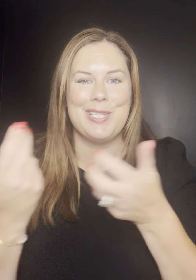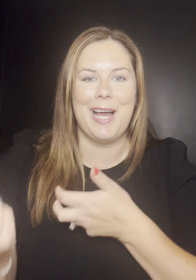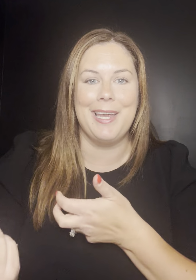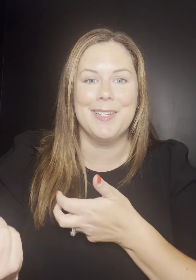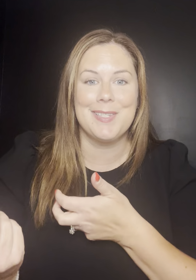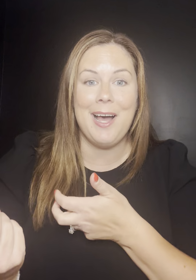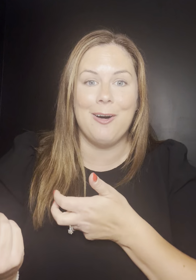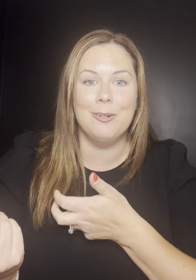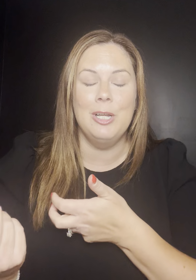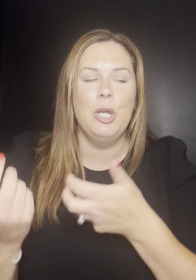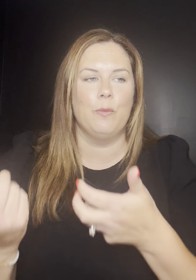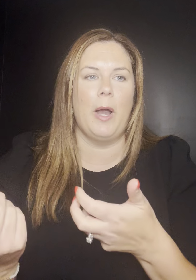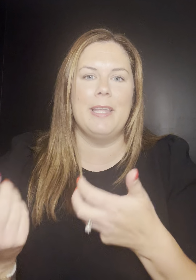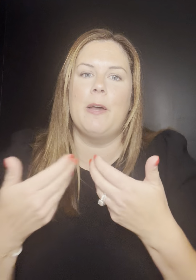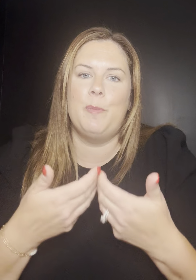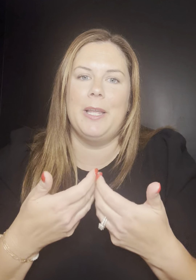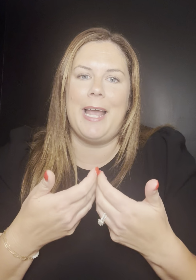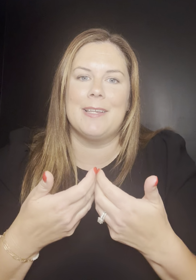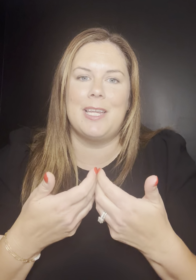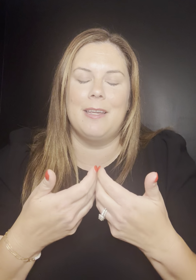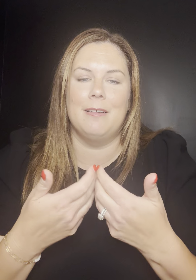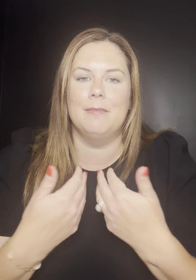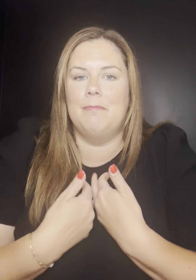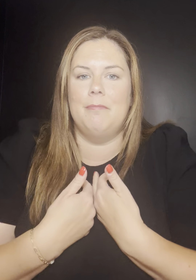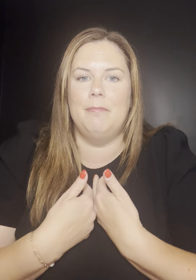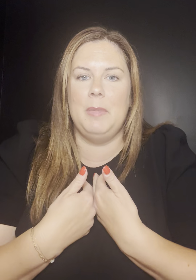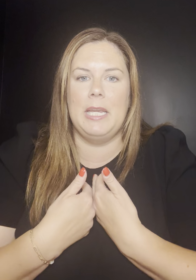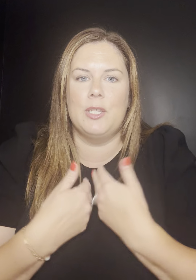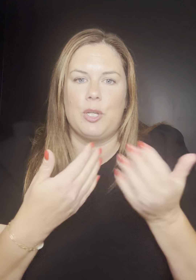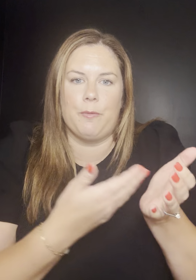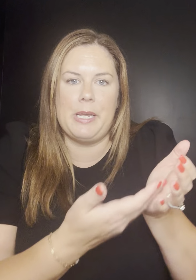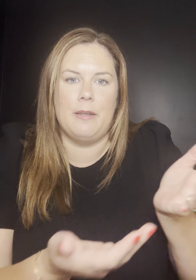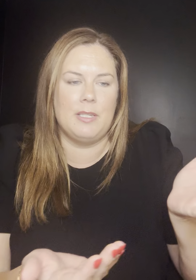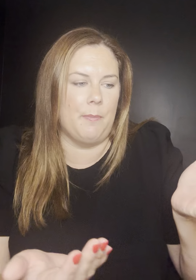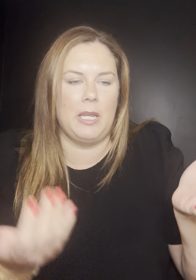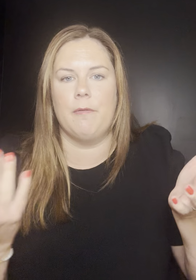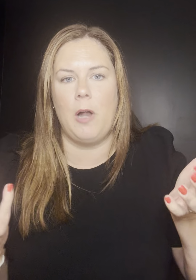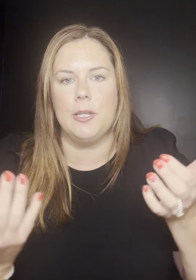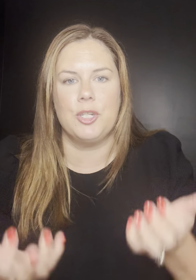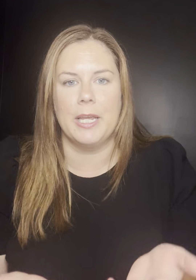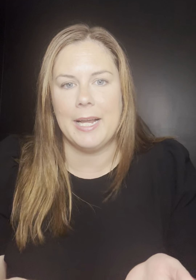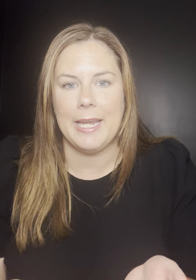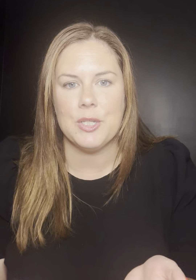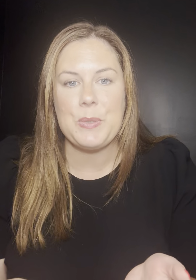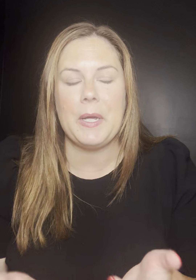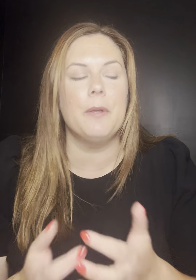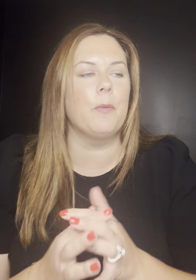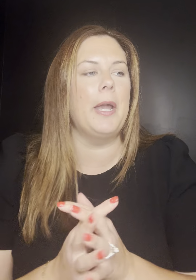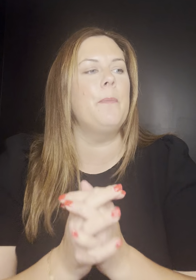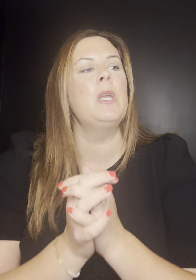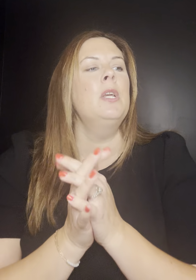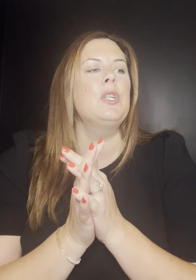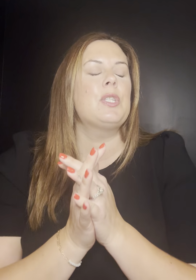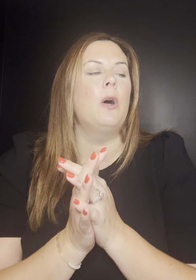not ASL, right? That would be like asking me to read something in French. Like I can't do it, right? So it's